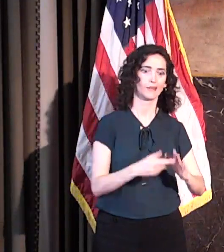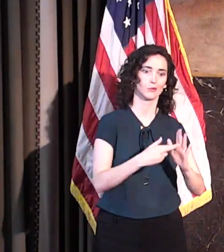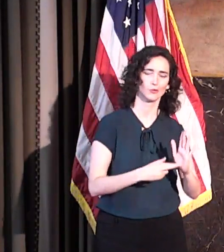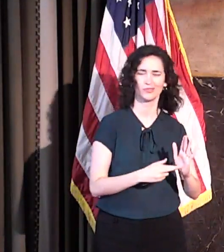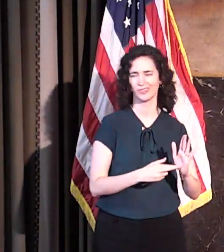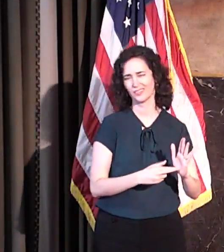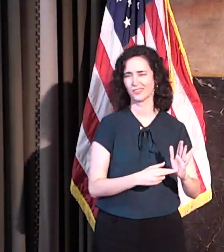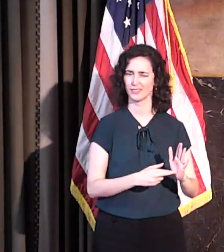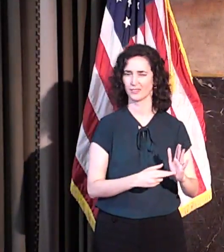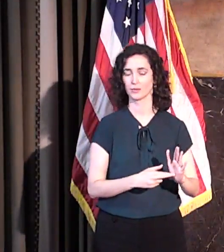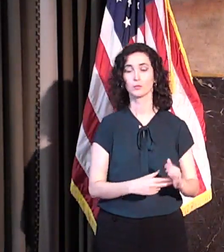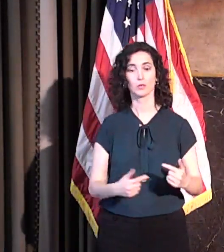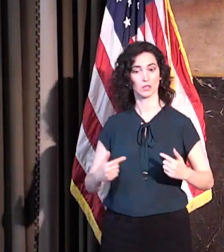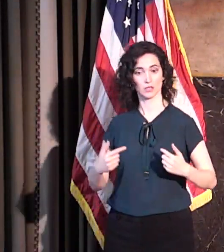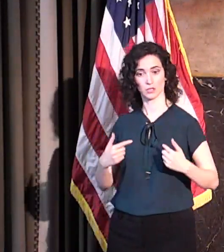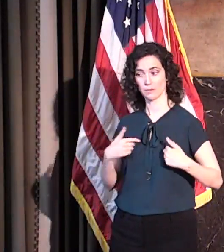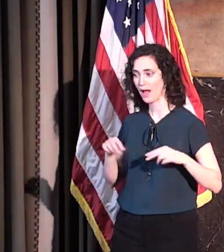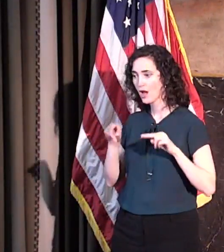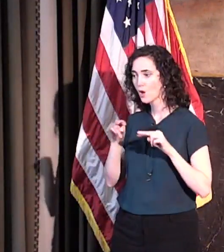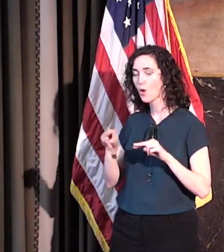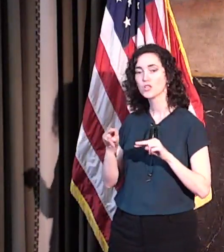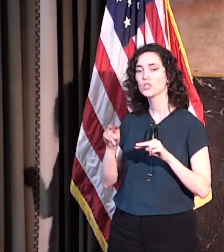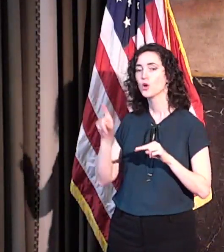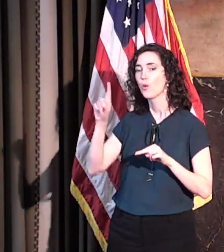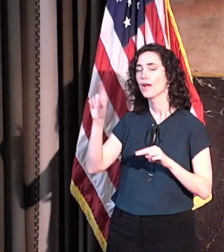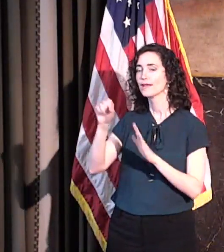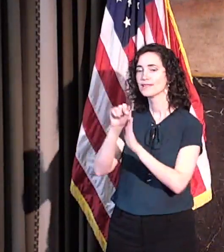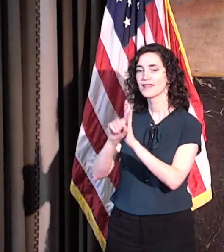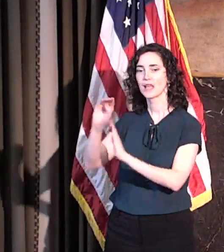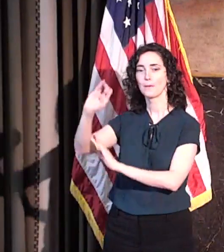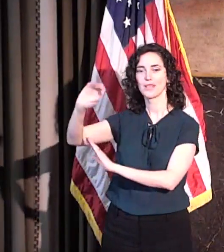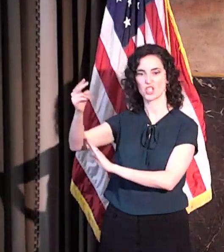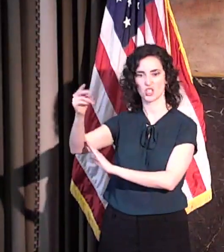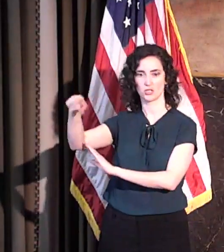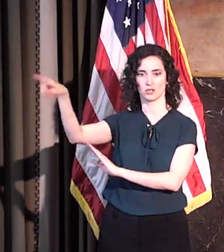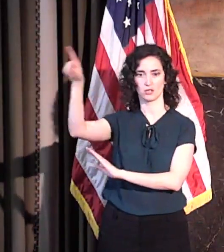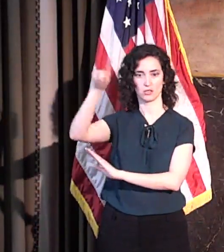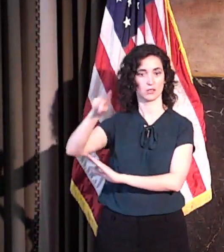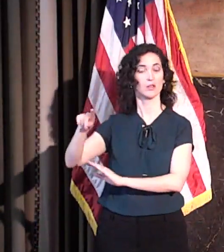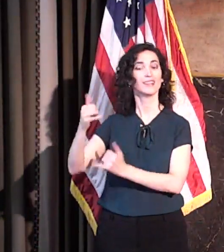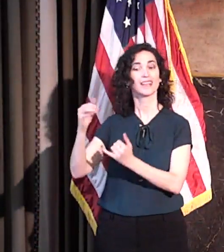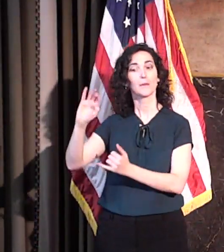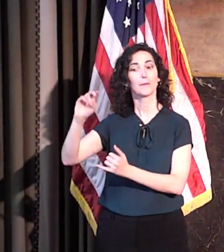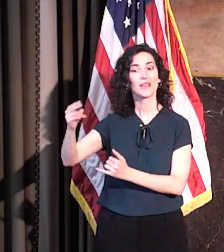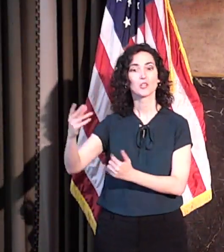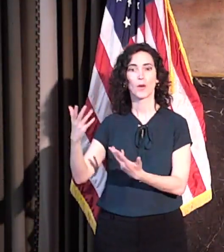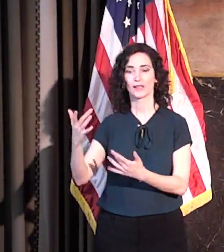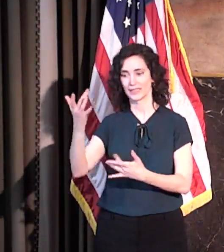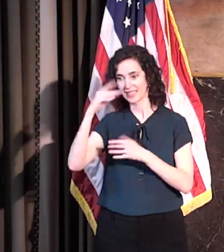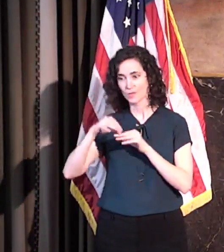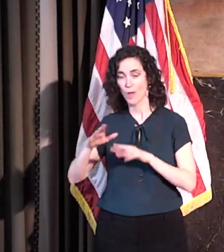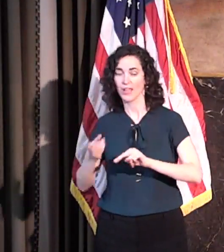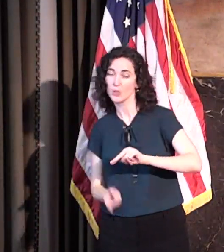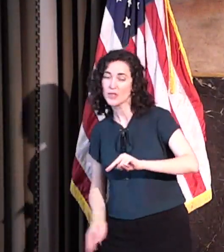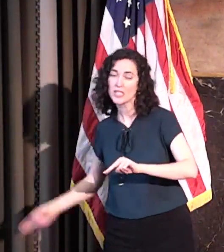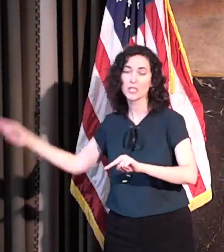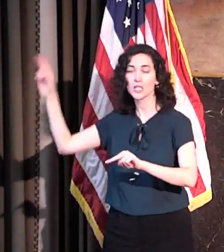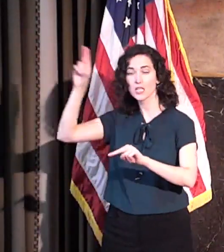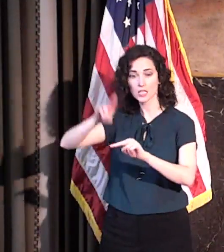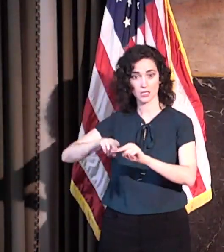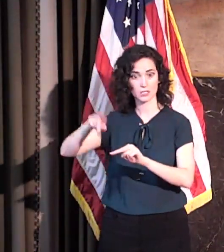I'm following closely what's happening in the state of Michigan right now. Michigan's going through a very, very big increase. They're